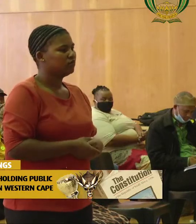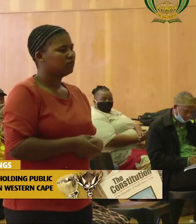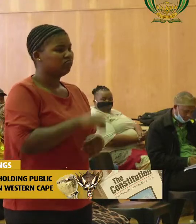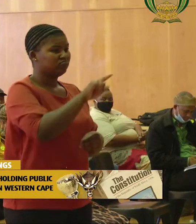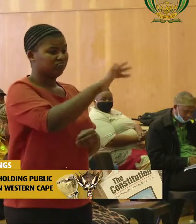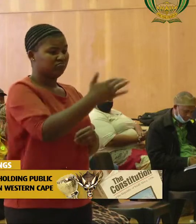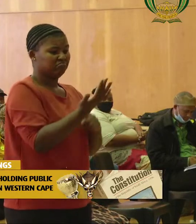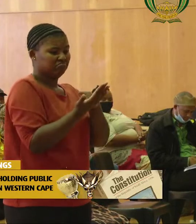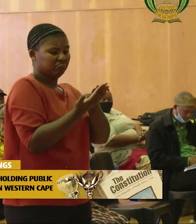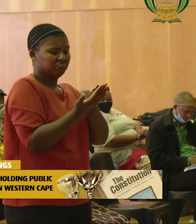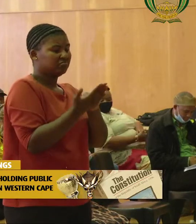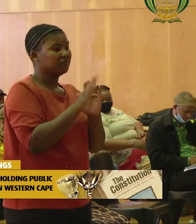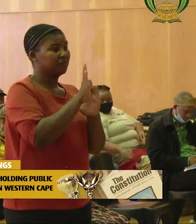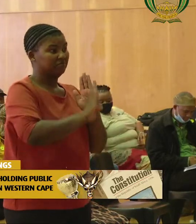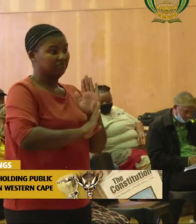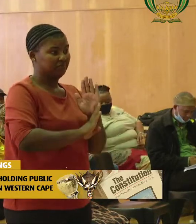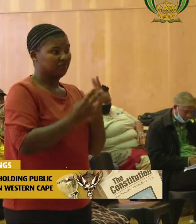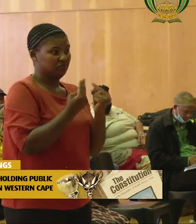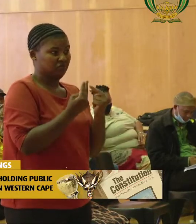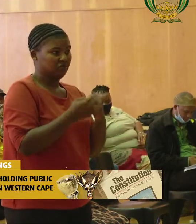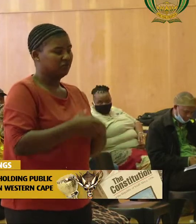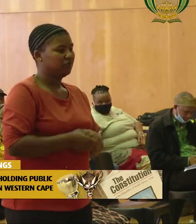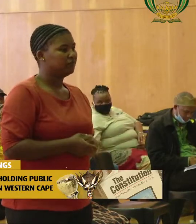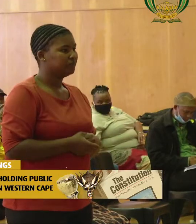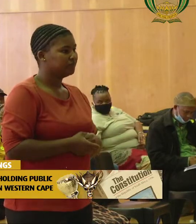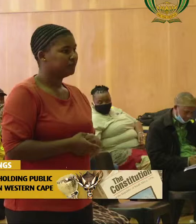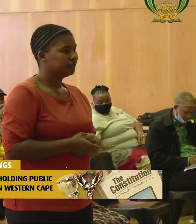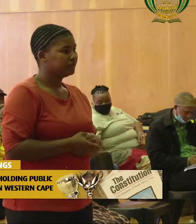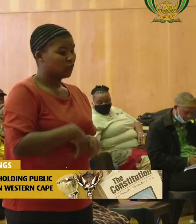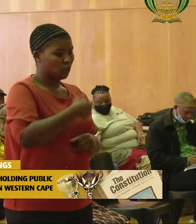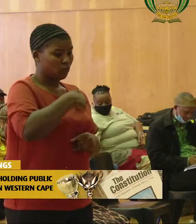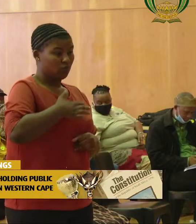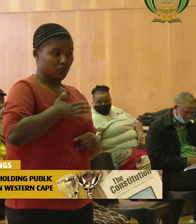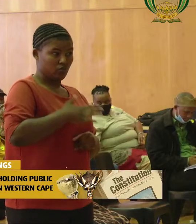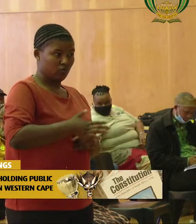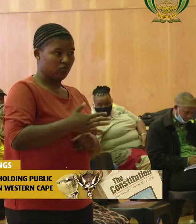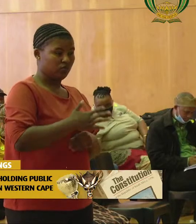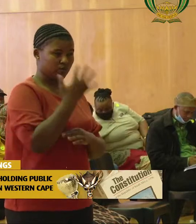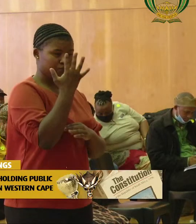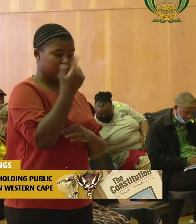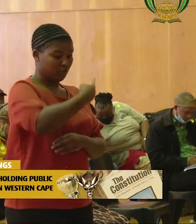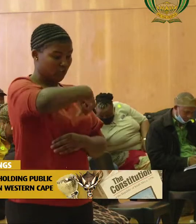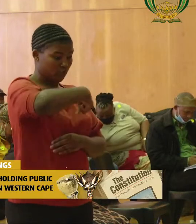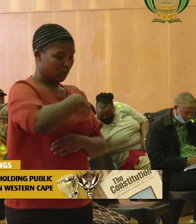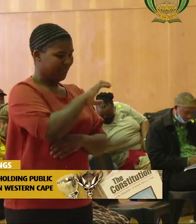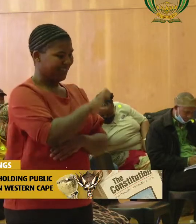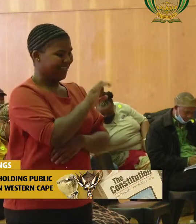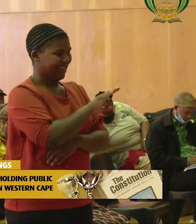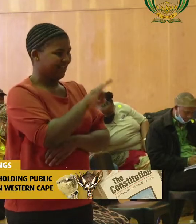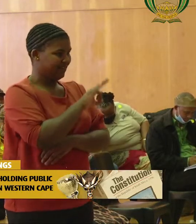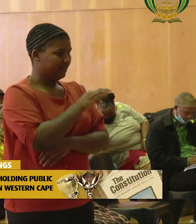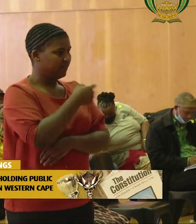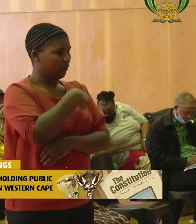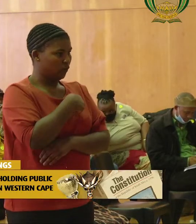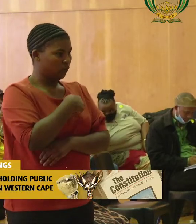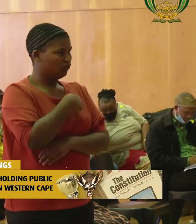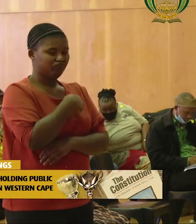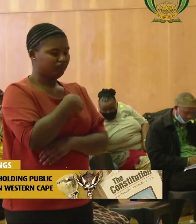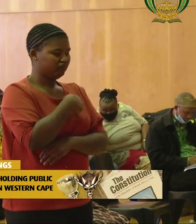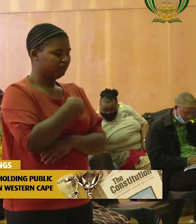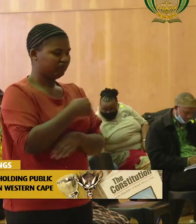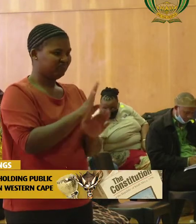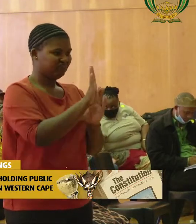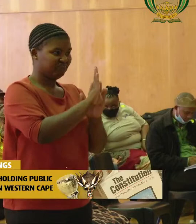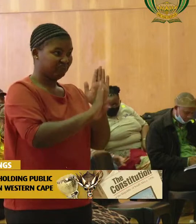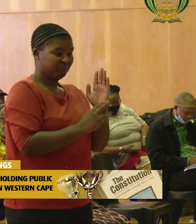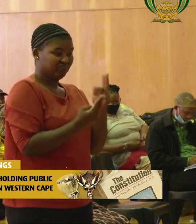proposed amendment bill. I would like to categorically state that as the EFF, we do not support